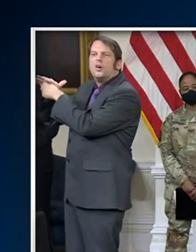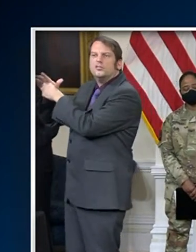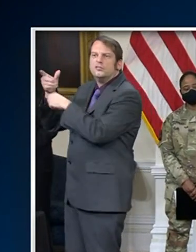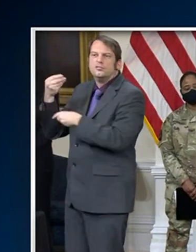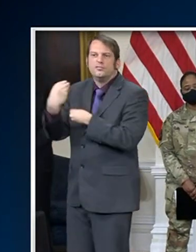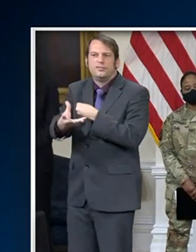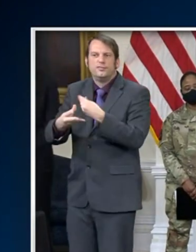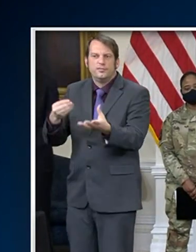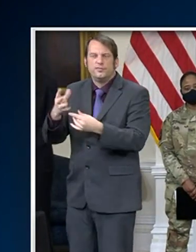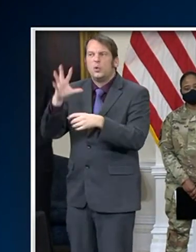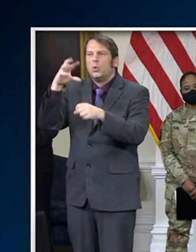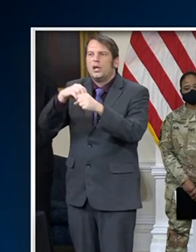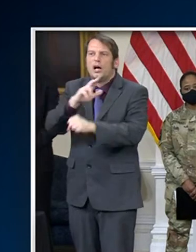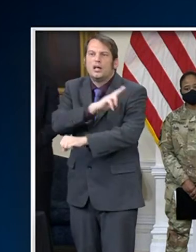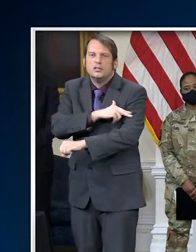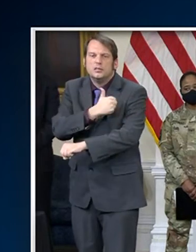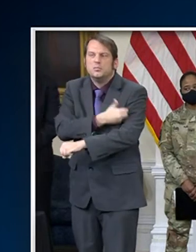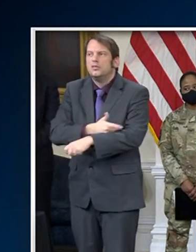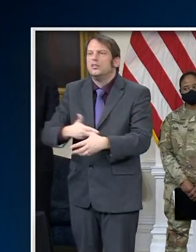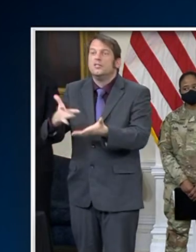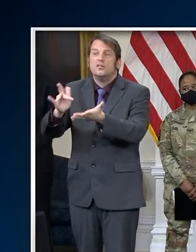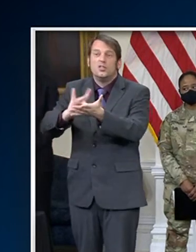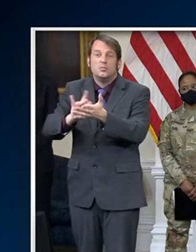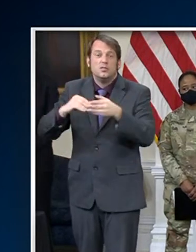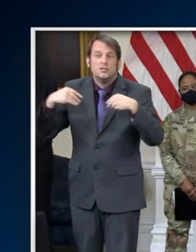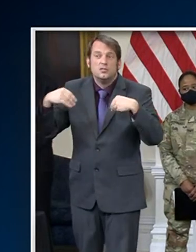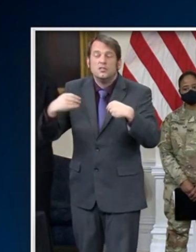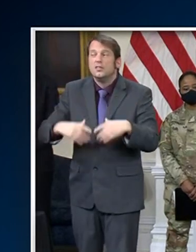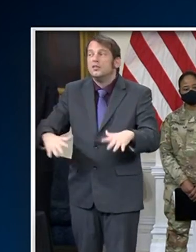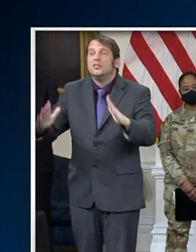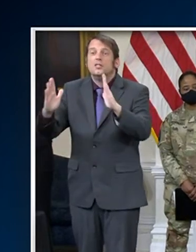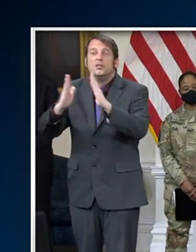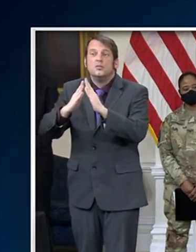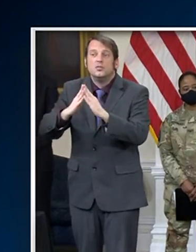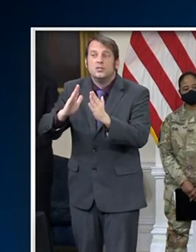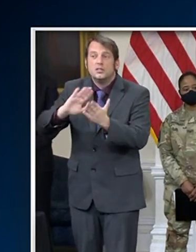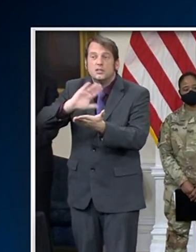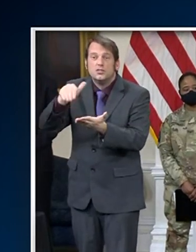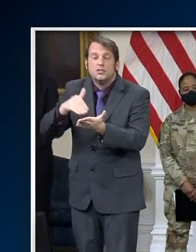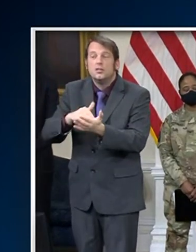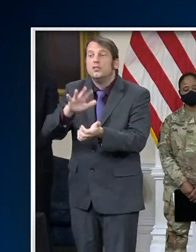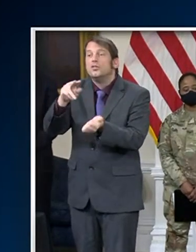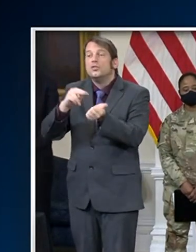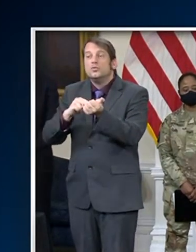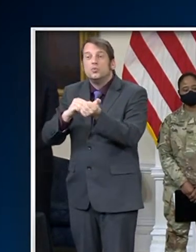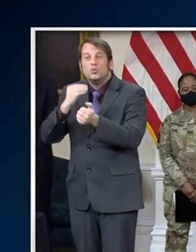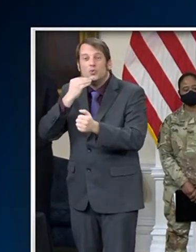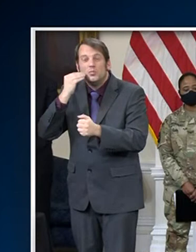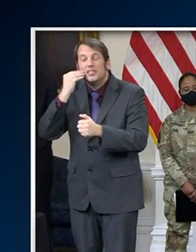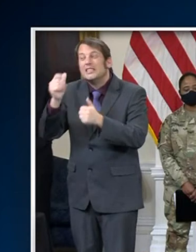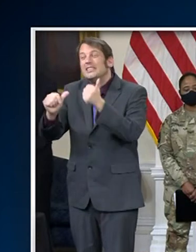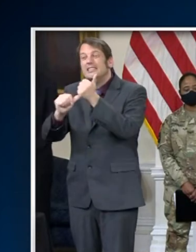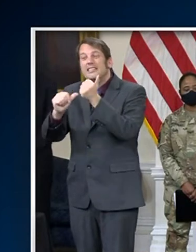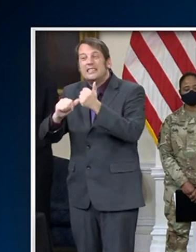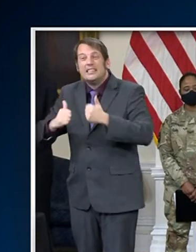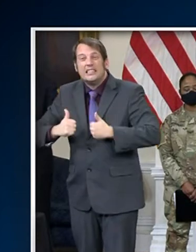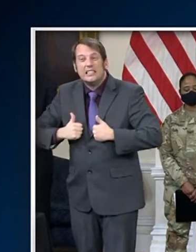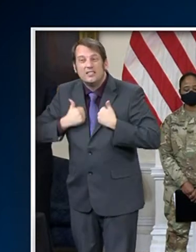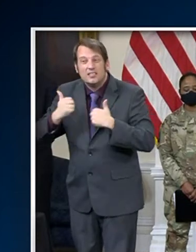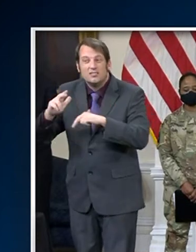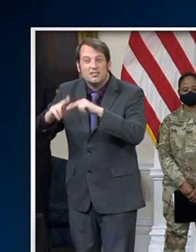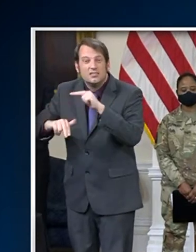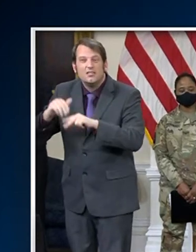hospitals, pharmacies, community health centers, nursing homes, assisted living facilities, and other congregate